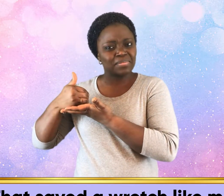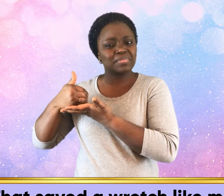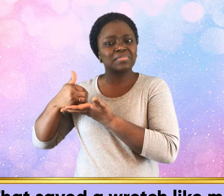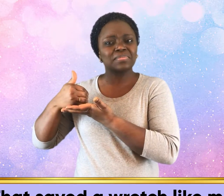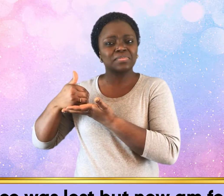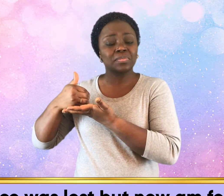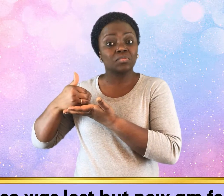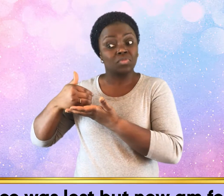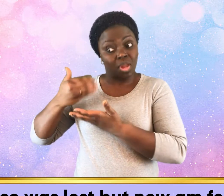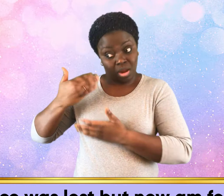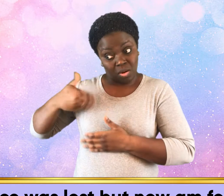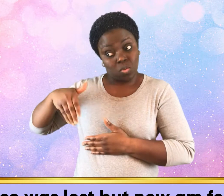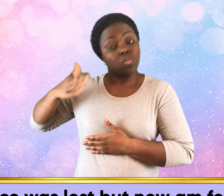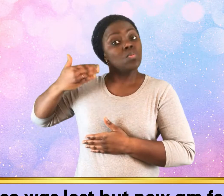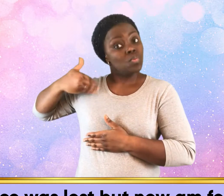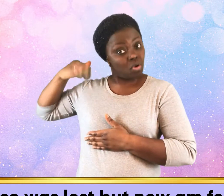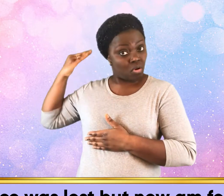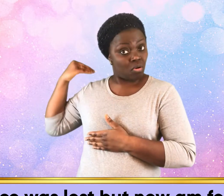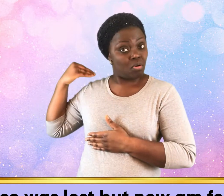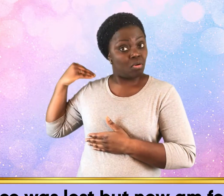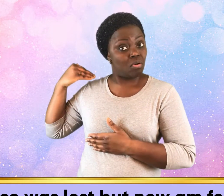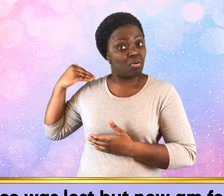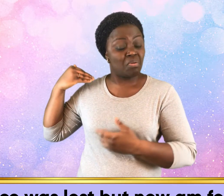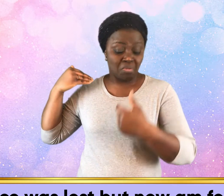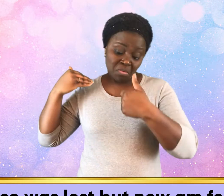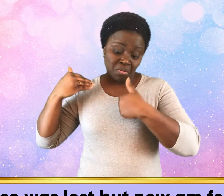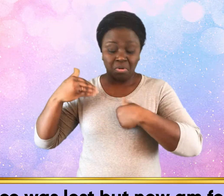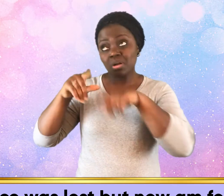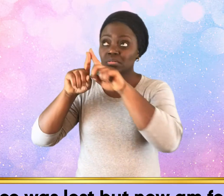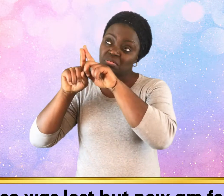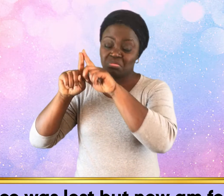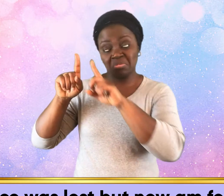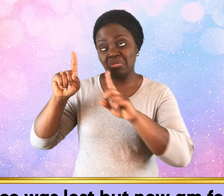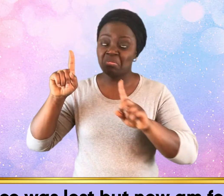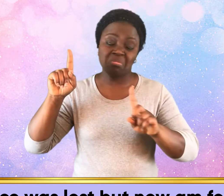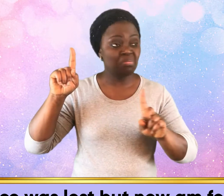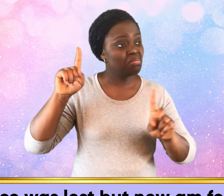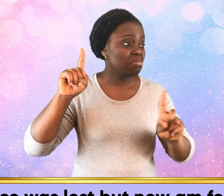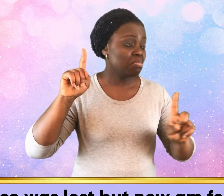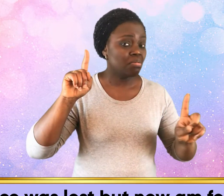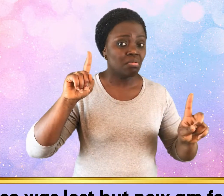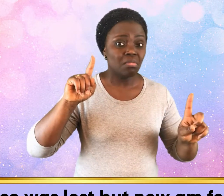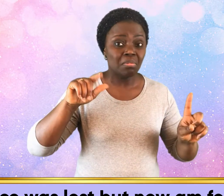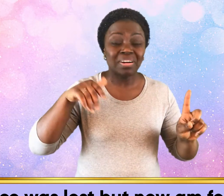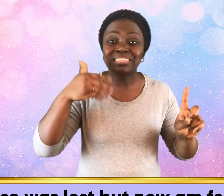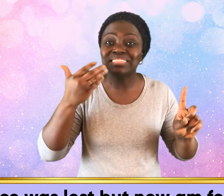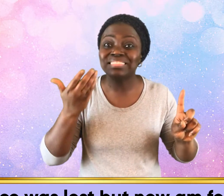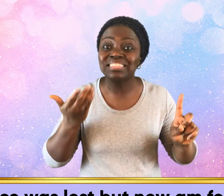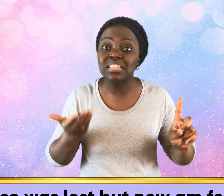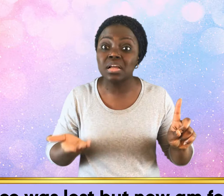I once was lost, but now